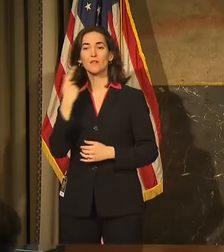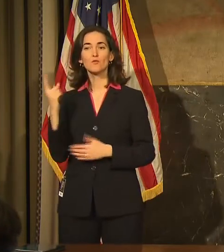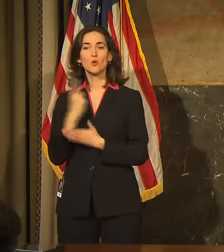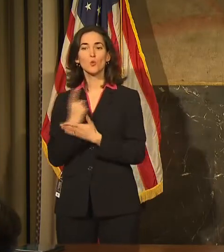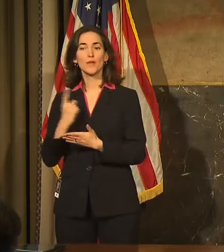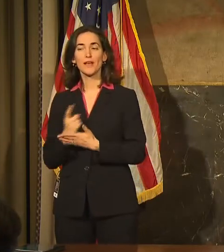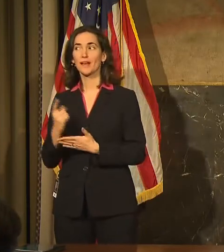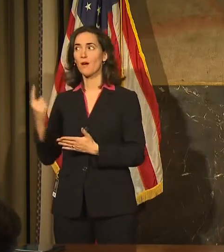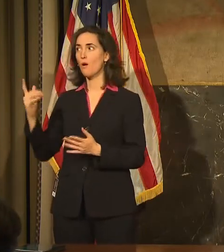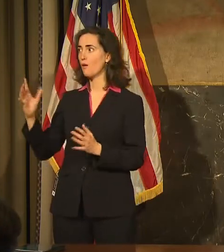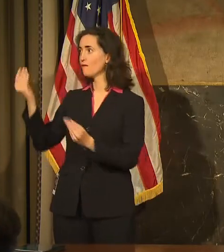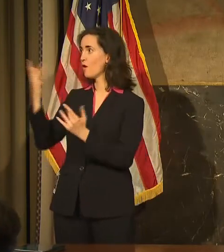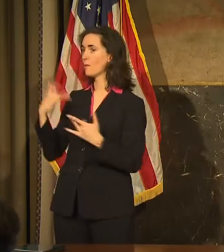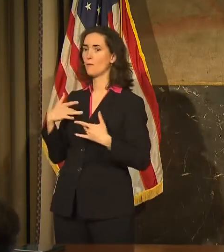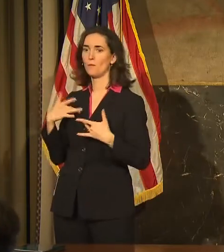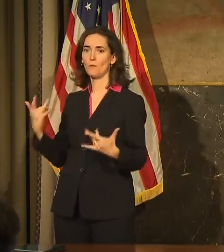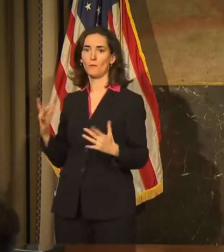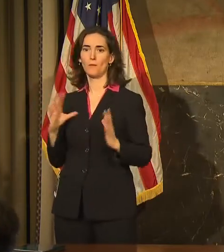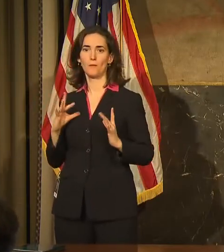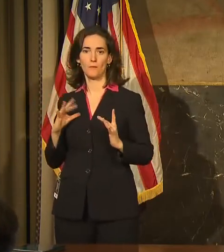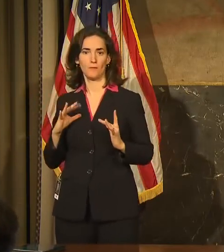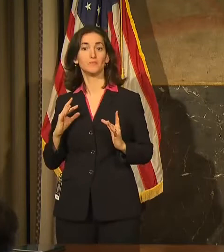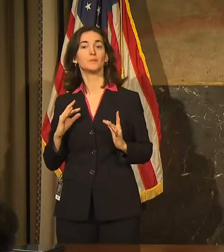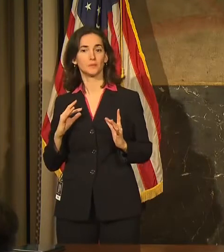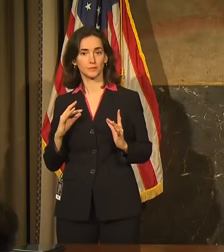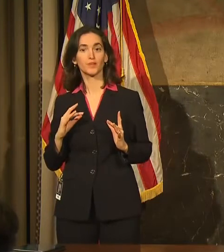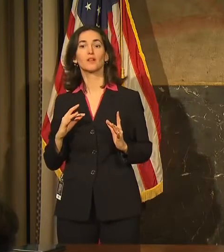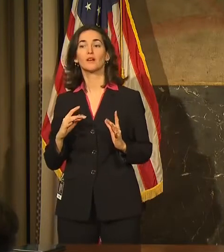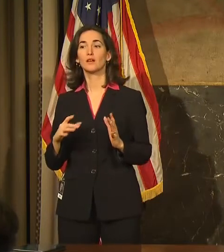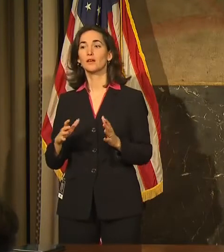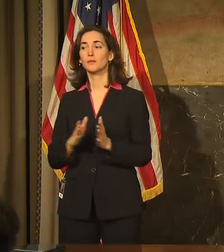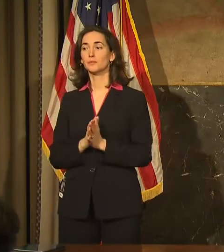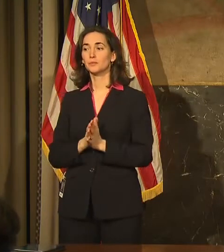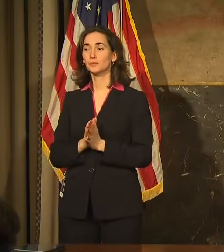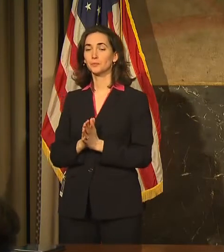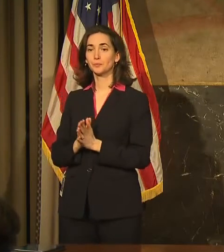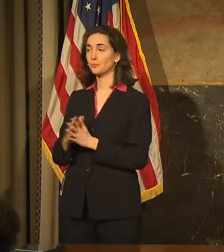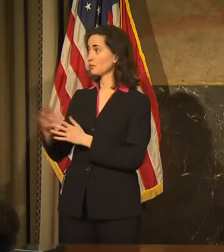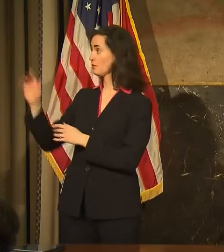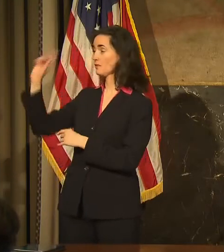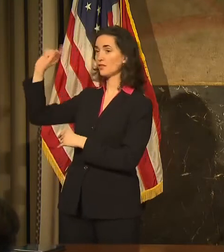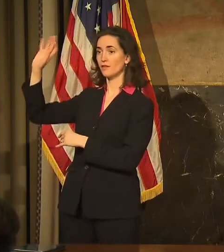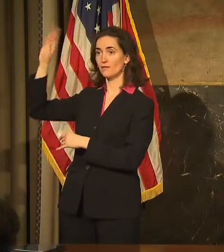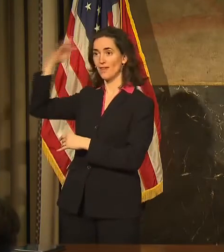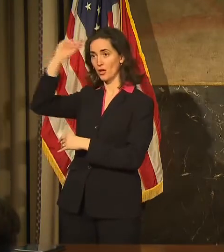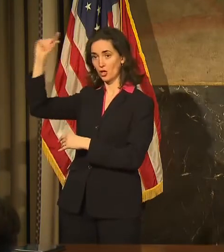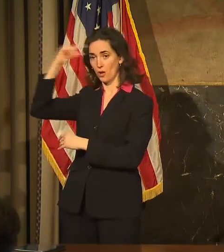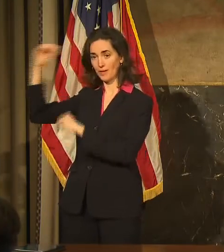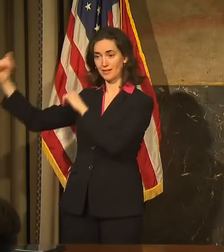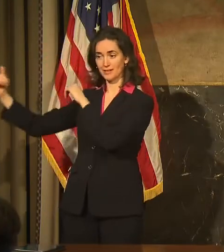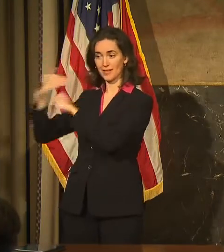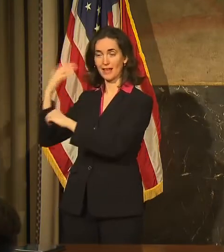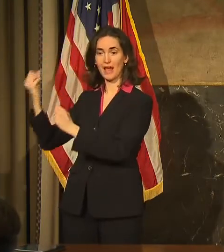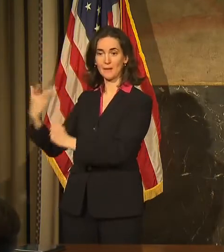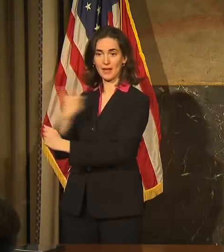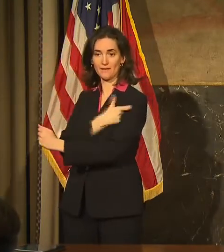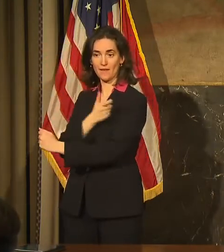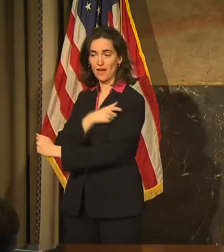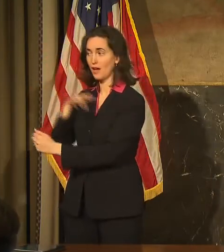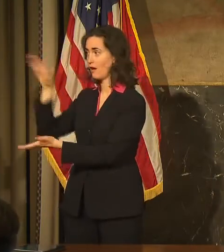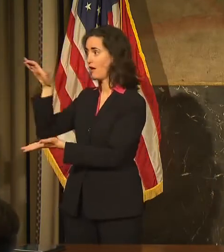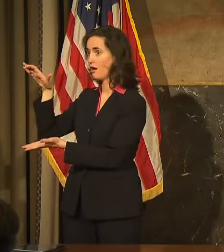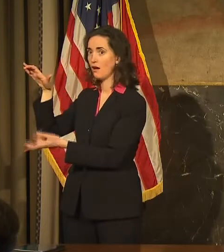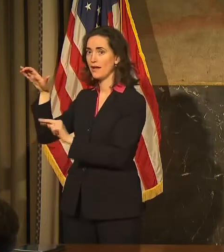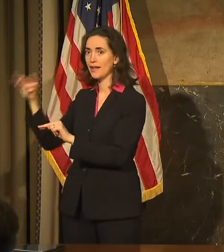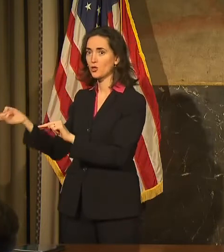weeks, and then again this week with doses being increased that in terms of the allocation coming to